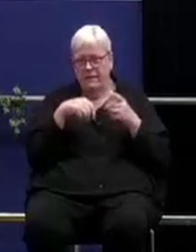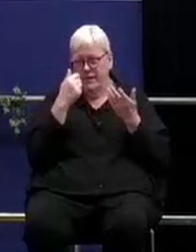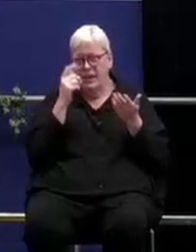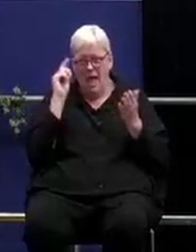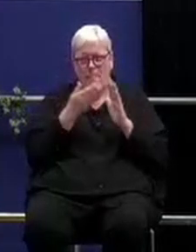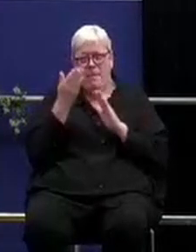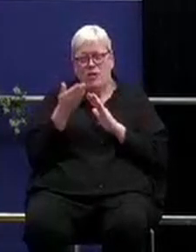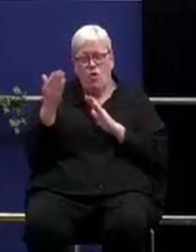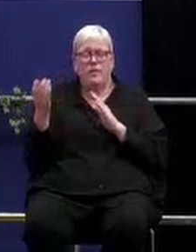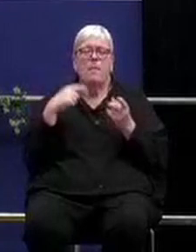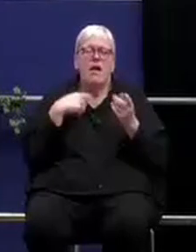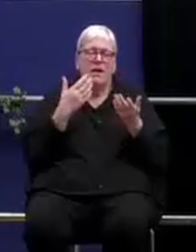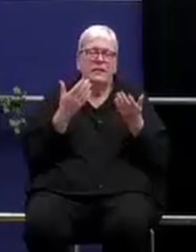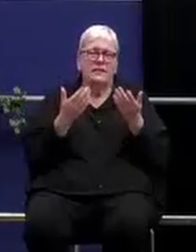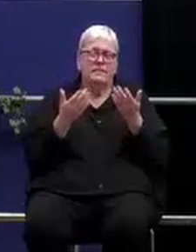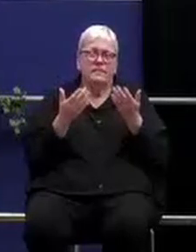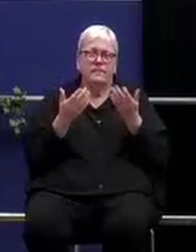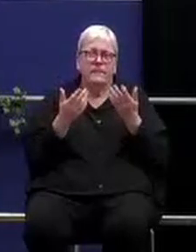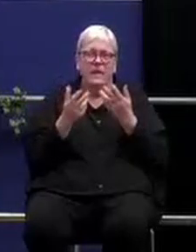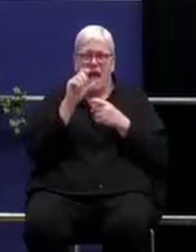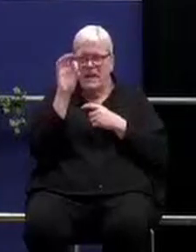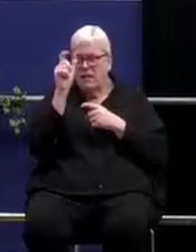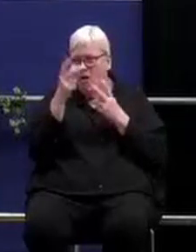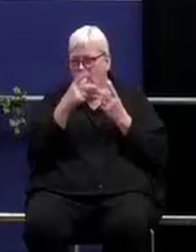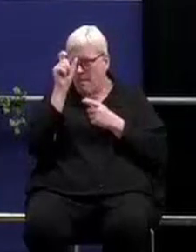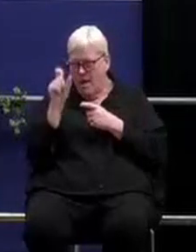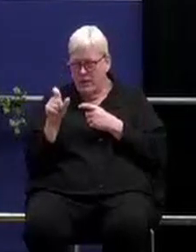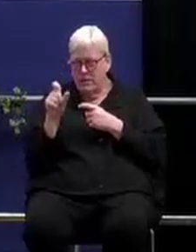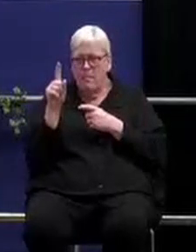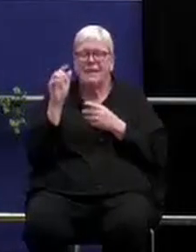me aside and get someone else.